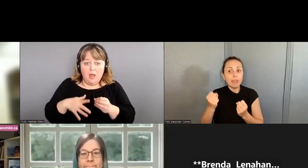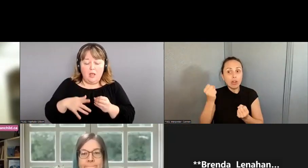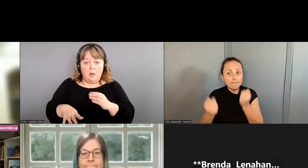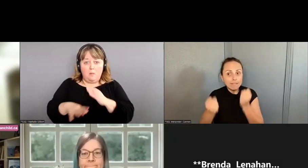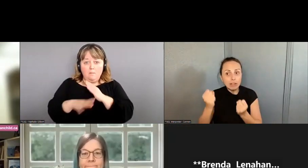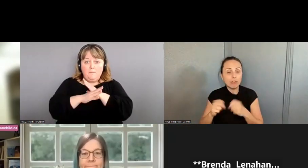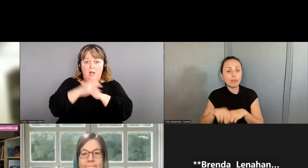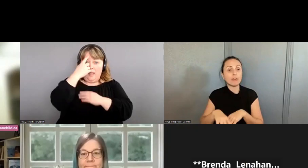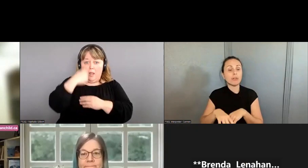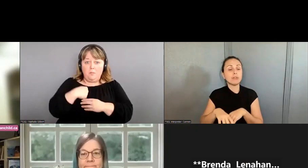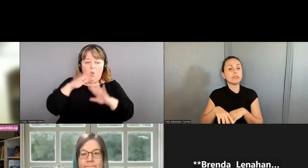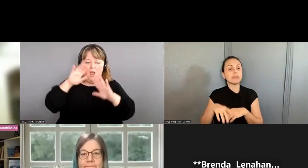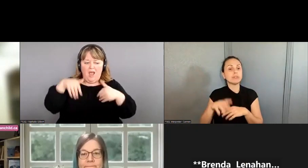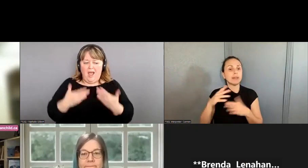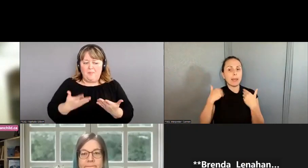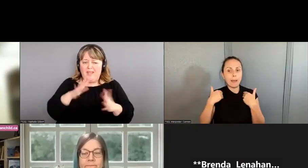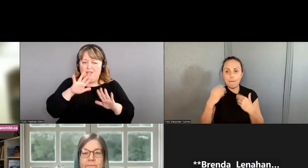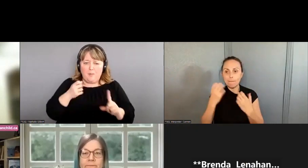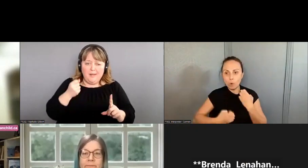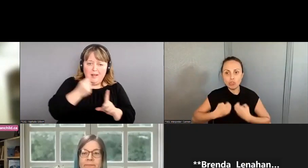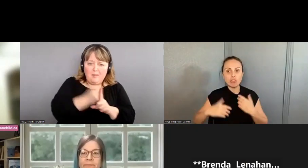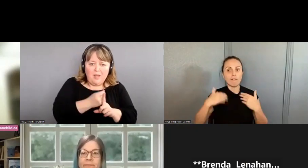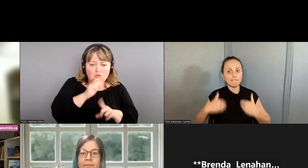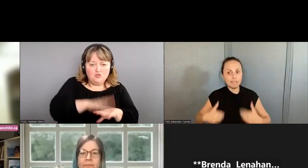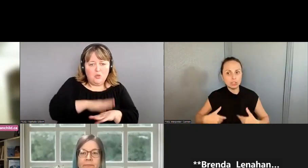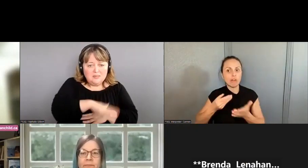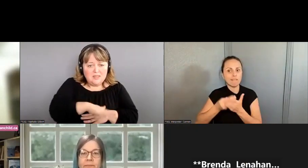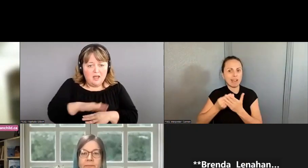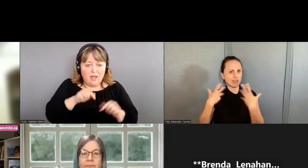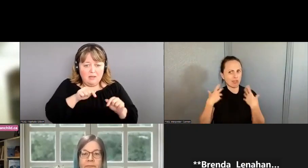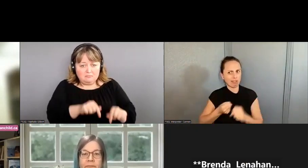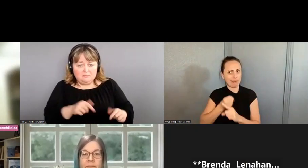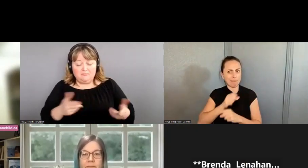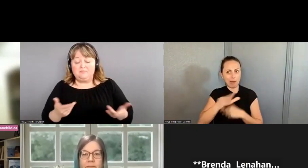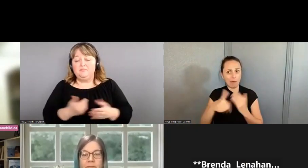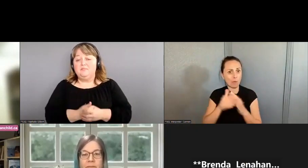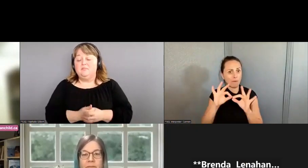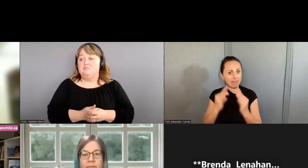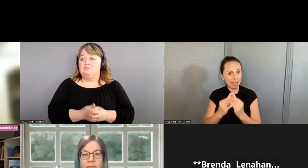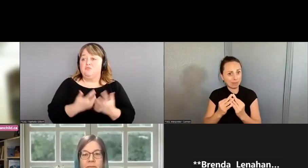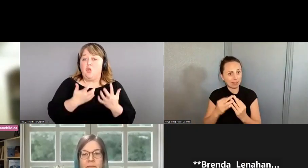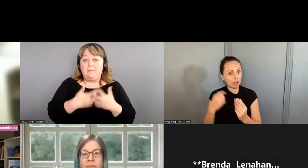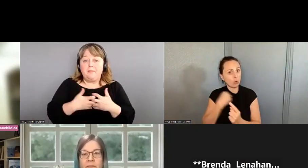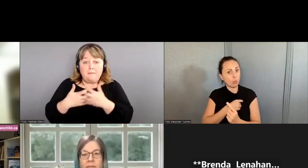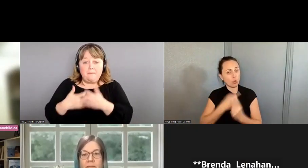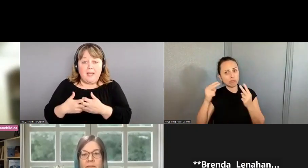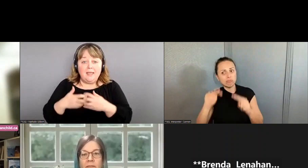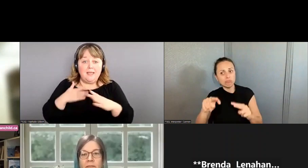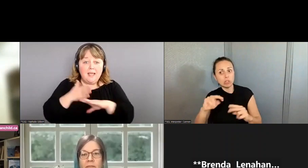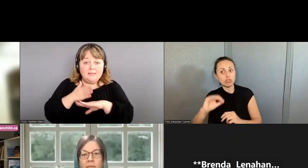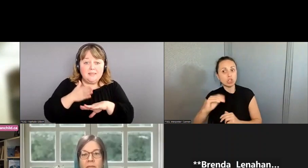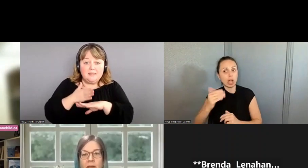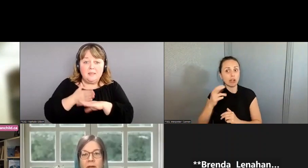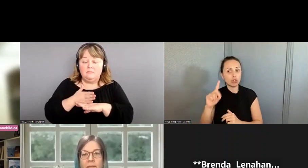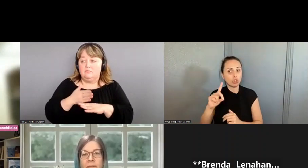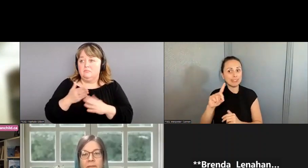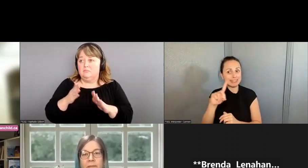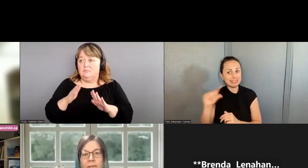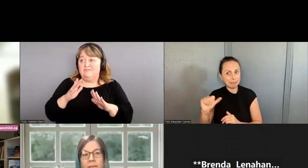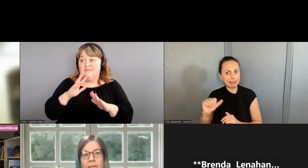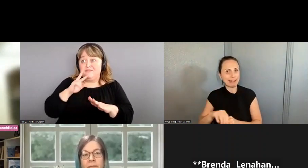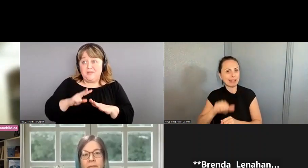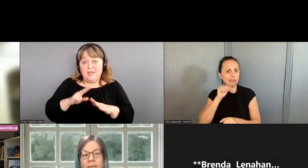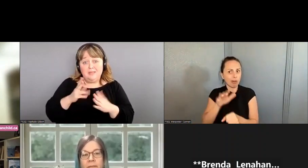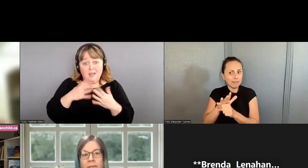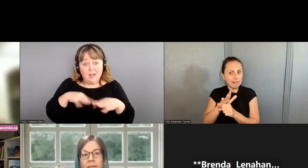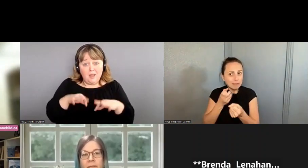social, emotional, physical, and financial health of the whole family. Ultimately, we're looking at where childhood disability and the lack of